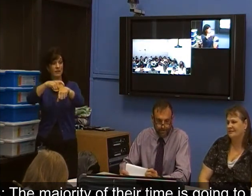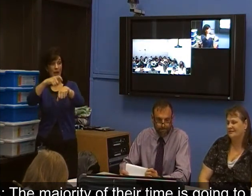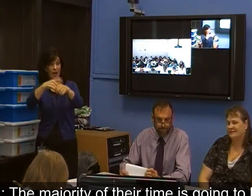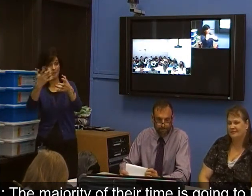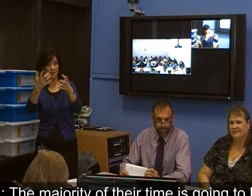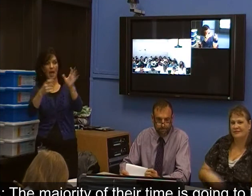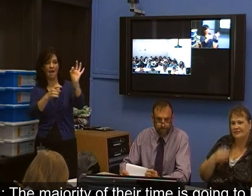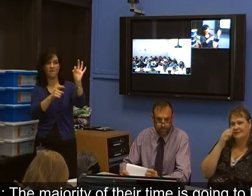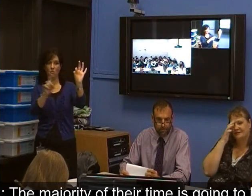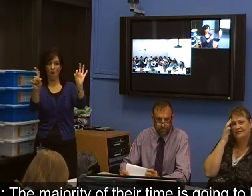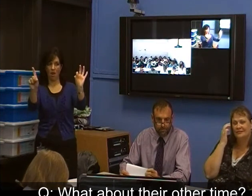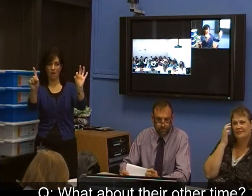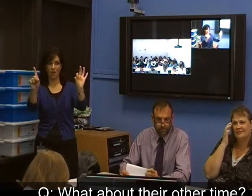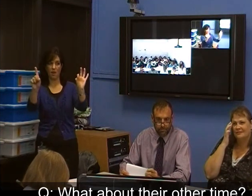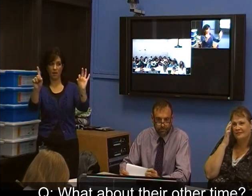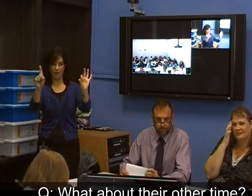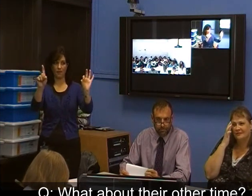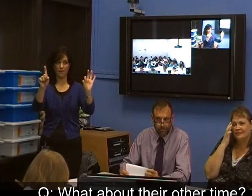F1.